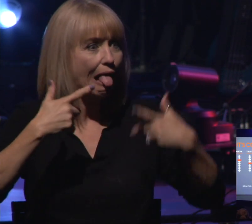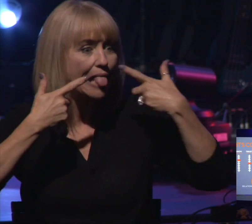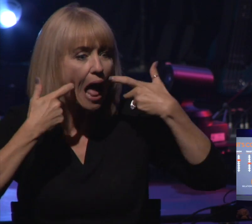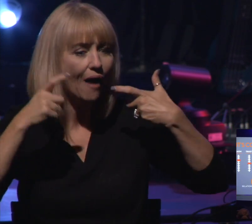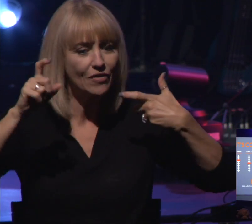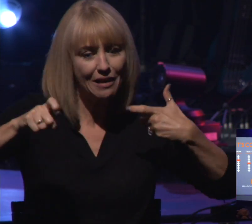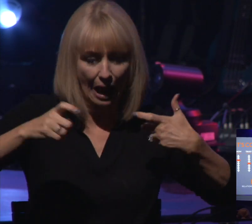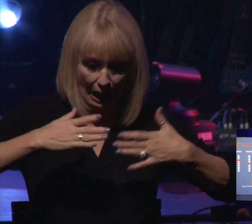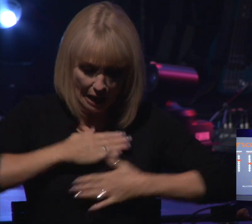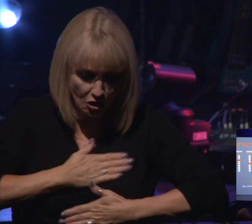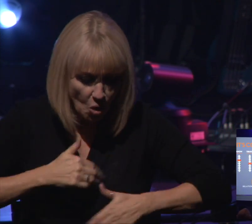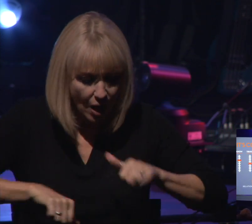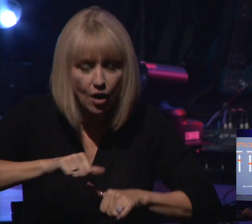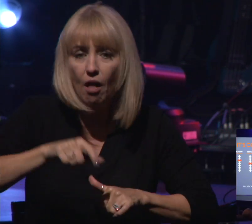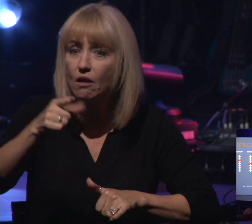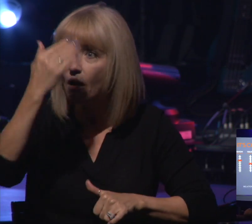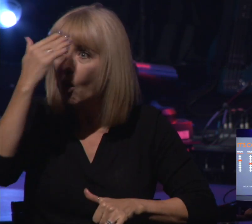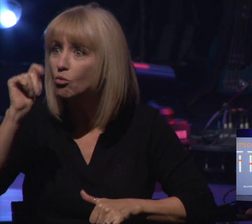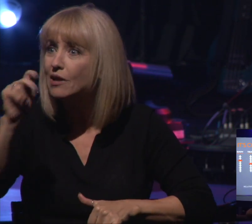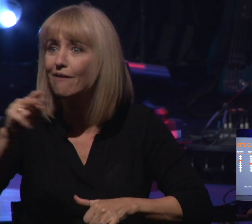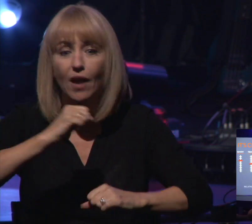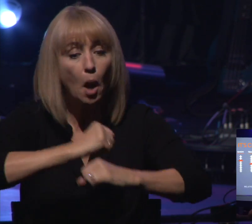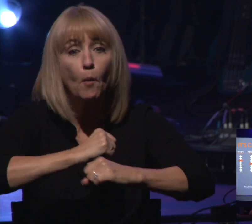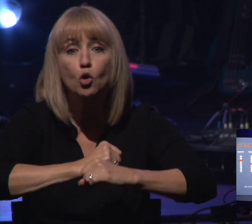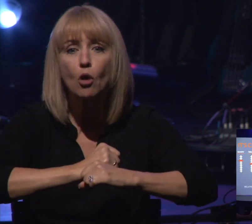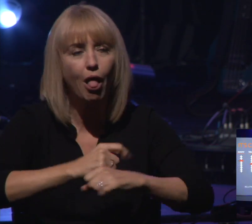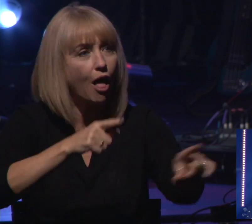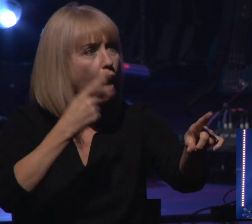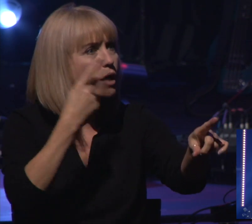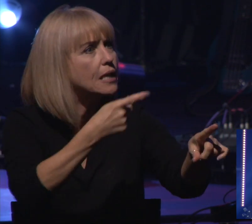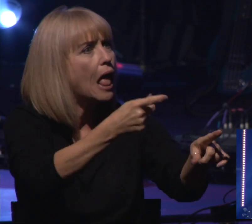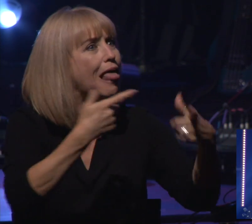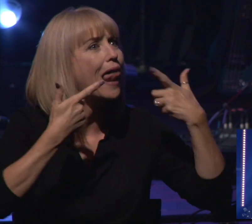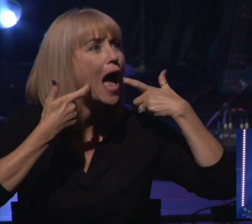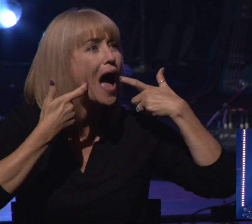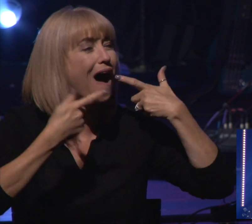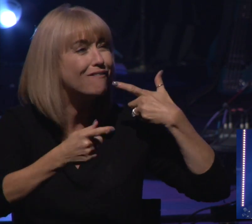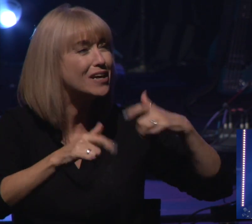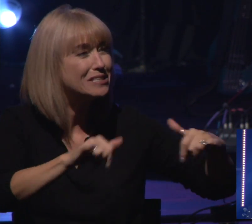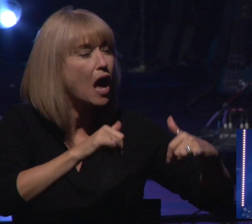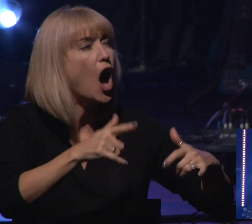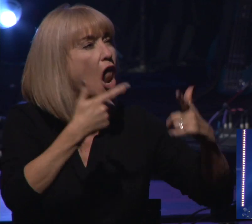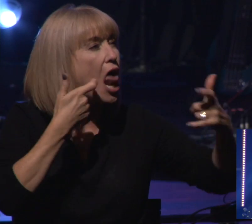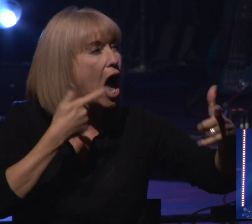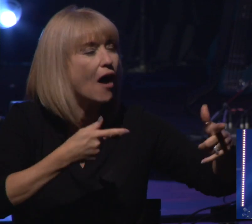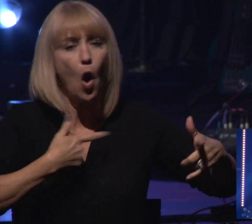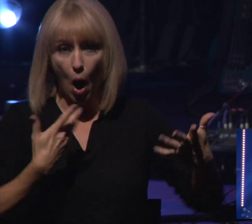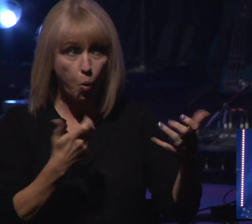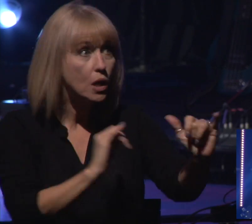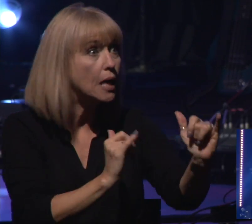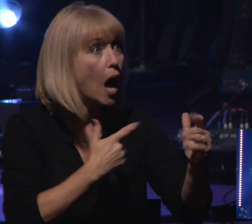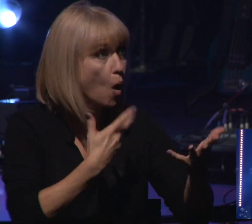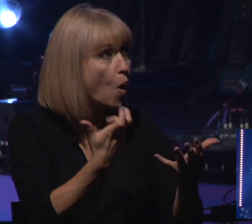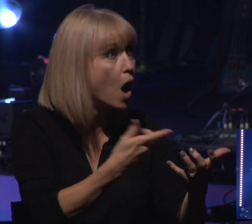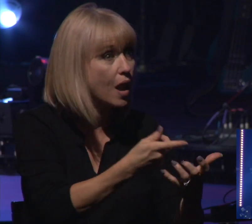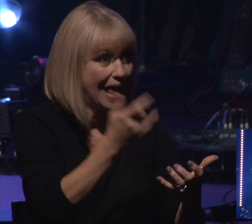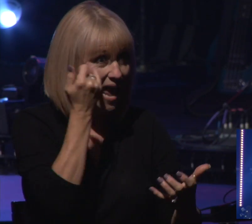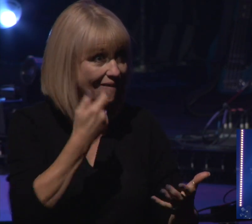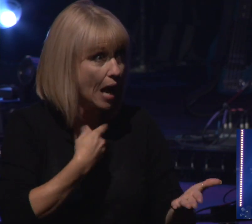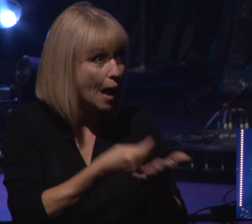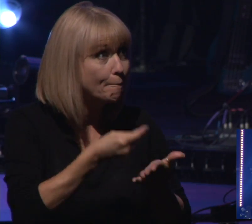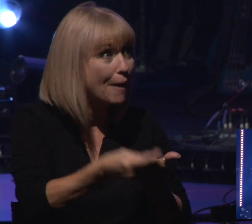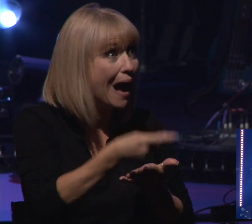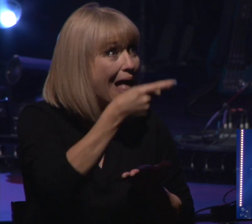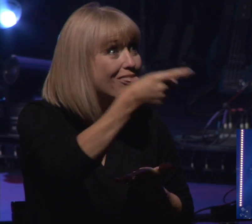laughing together and having a good time, no matter what their age, because we think, I want that. I want to laugh with others. I want to enjoy other people. So we